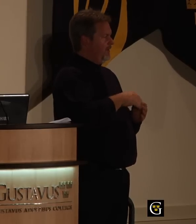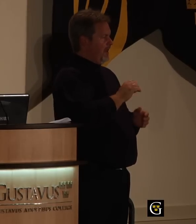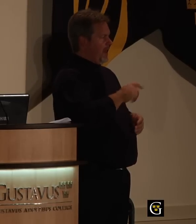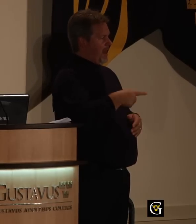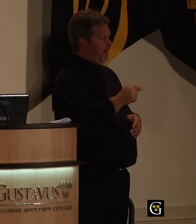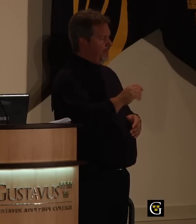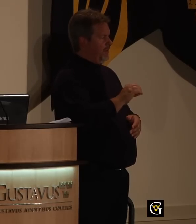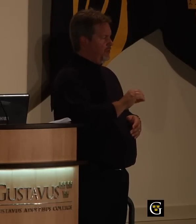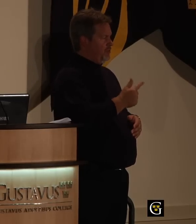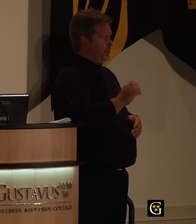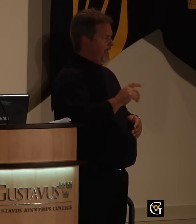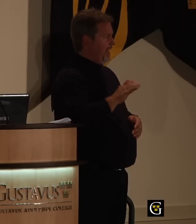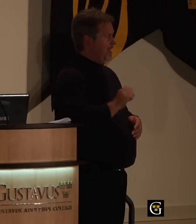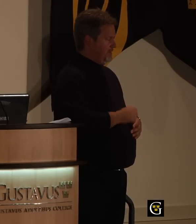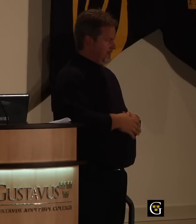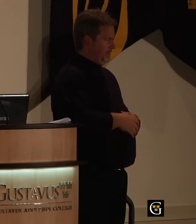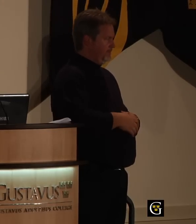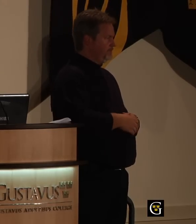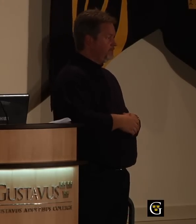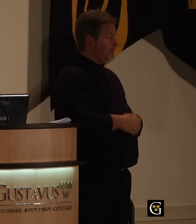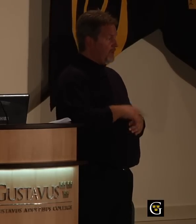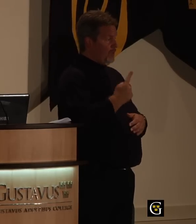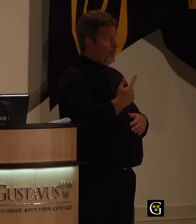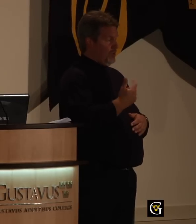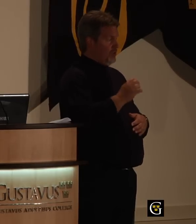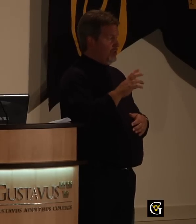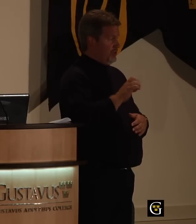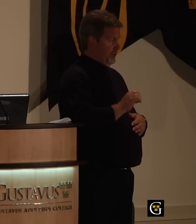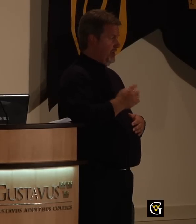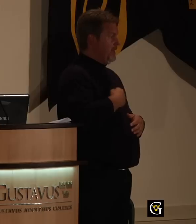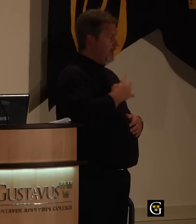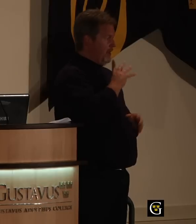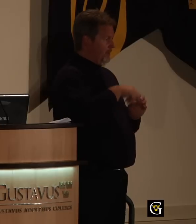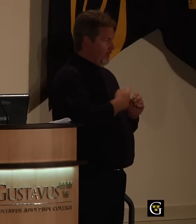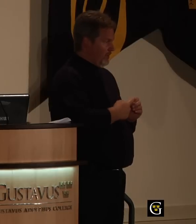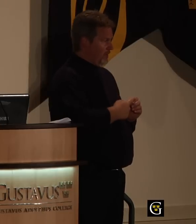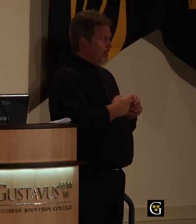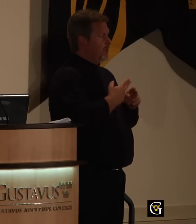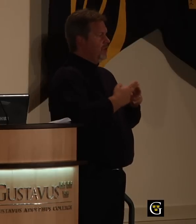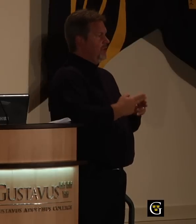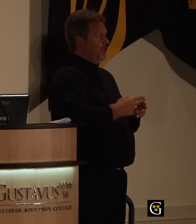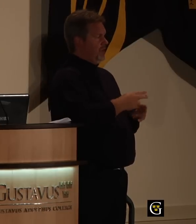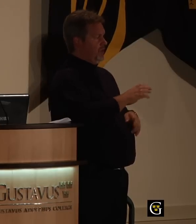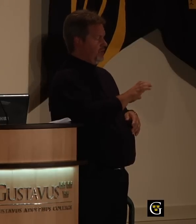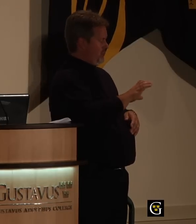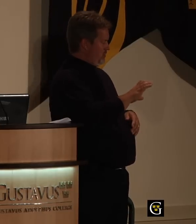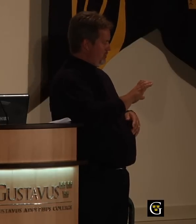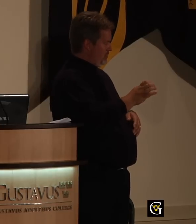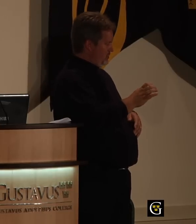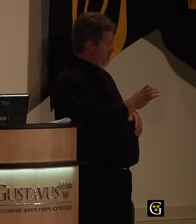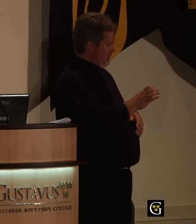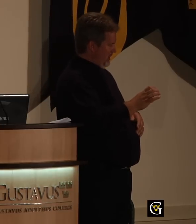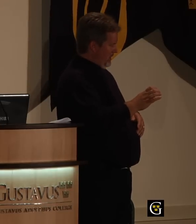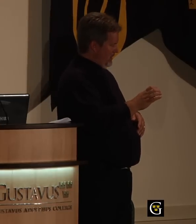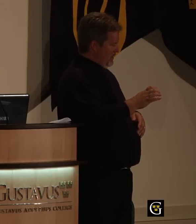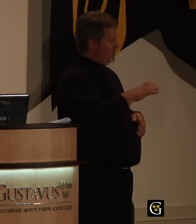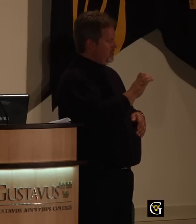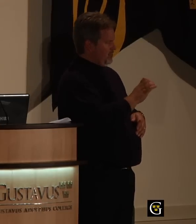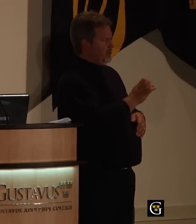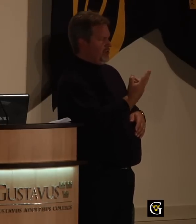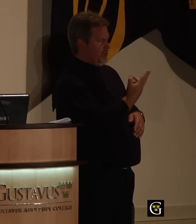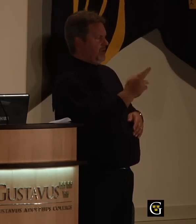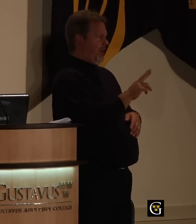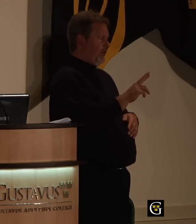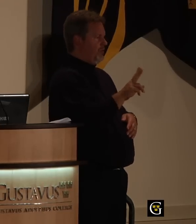action. So one of those genes in algae that I talked about is called the channel Adolphus gene. And you